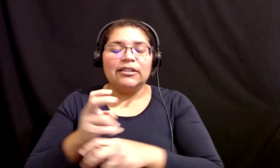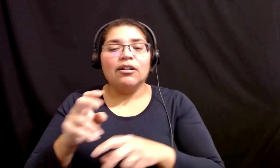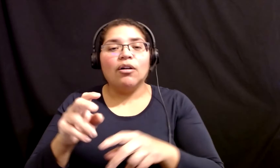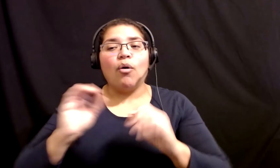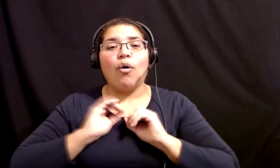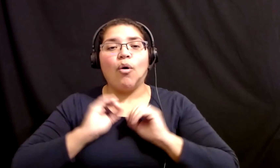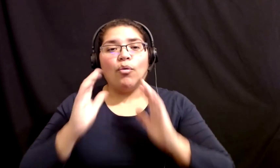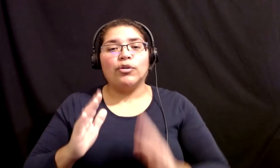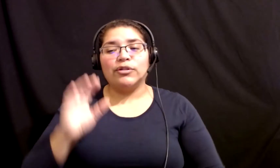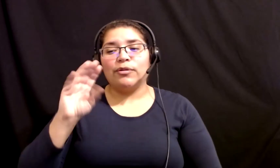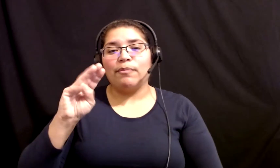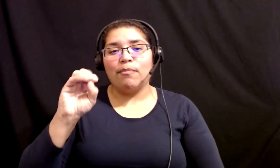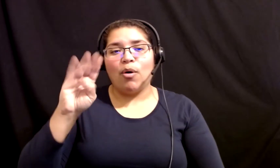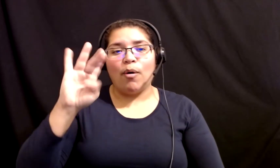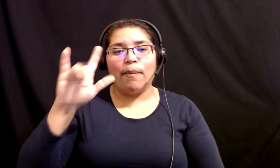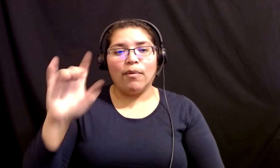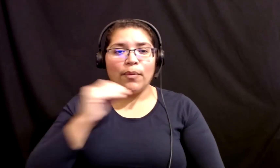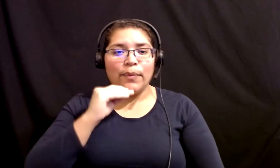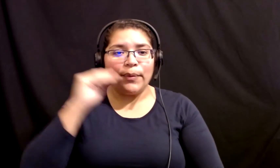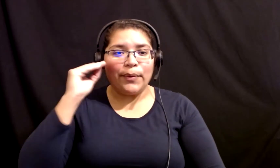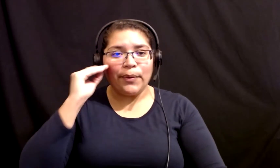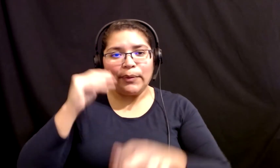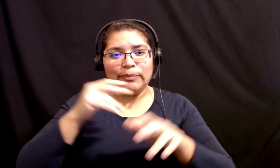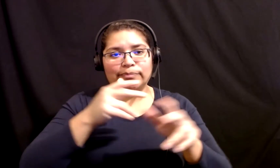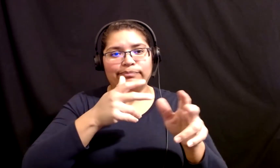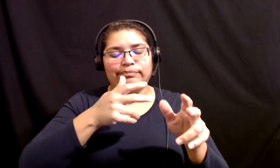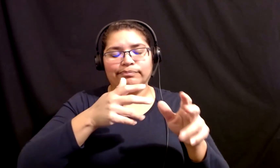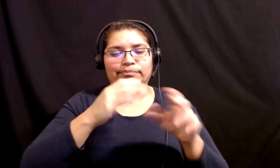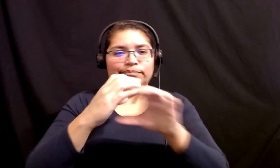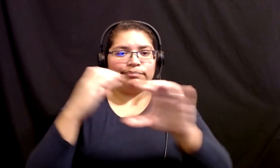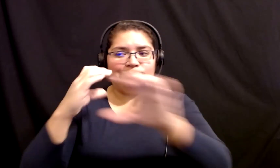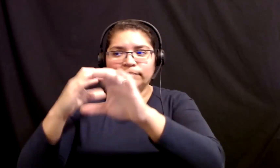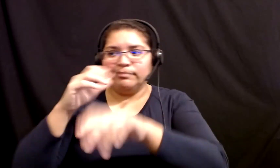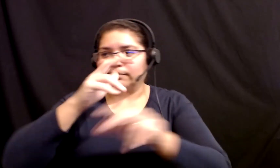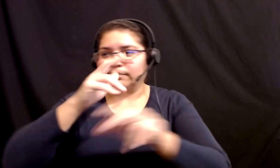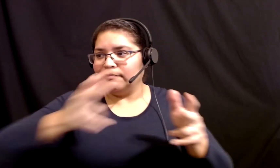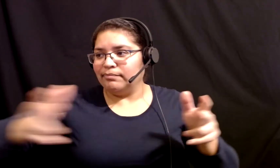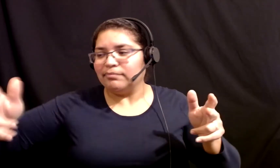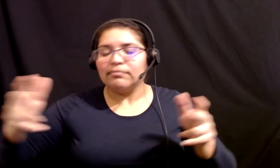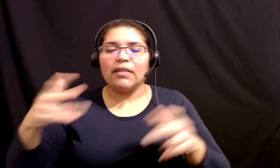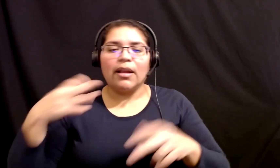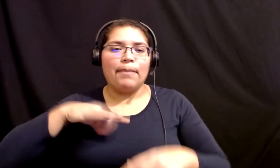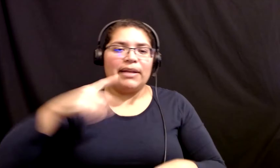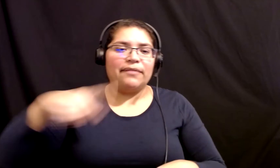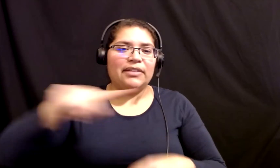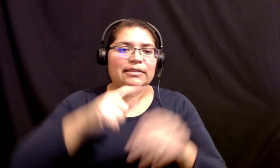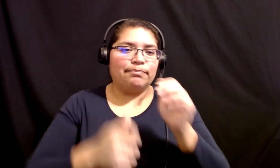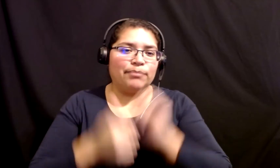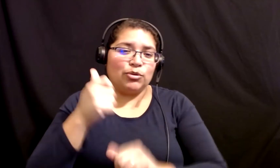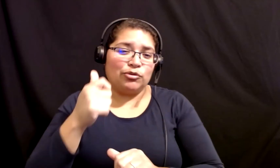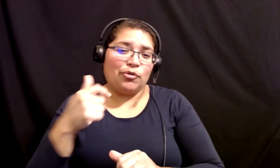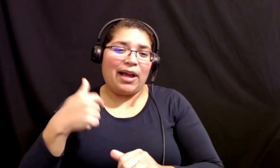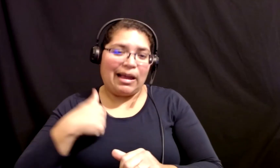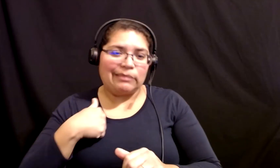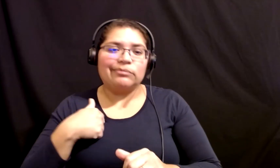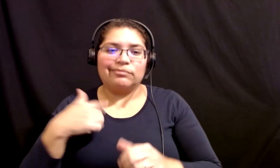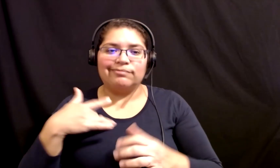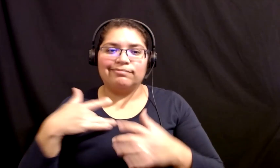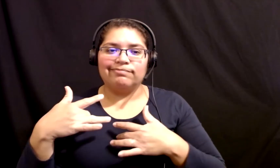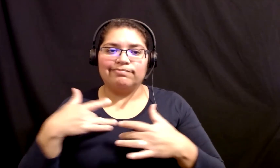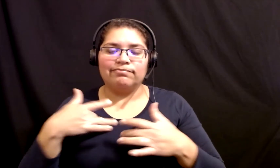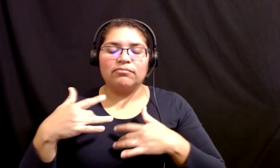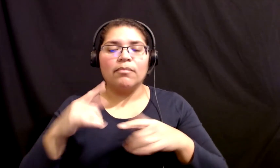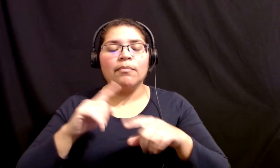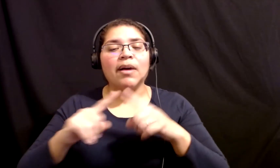mobile home parks. It really benefits them the most. So I would have a concern about that. But